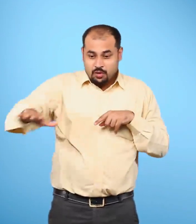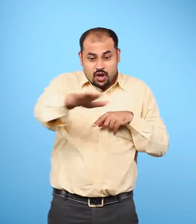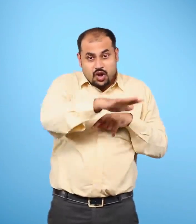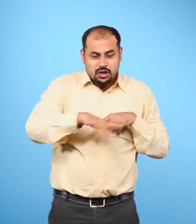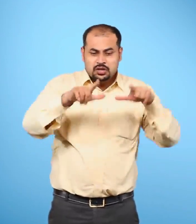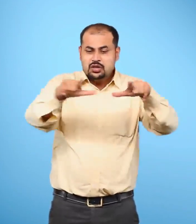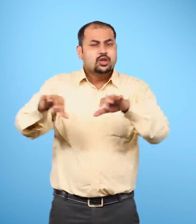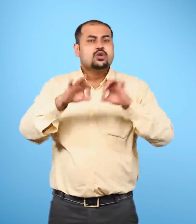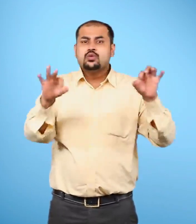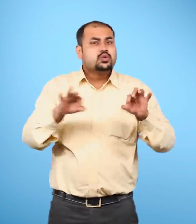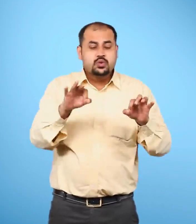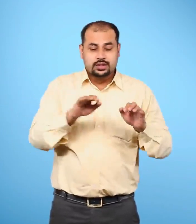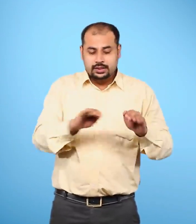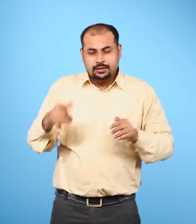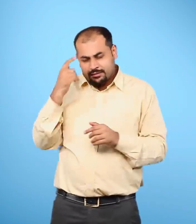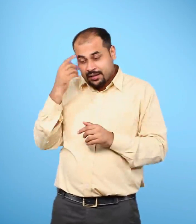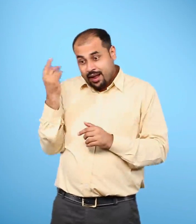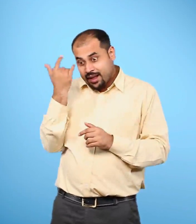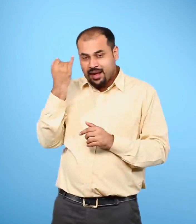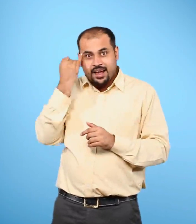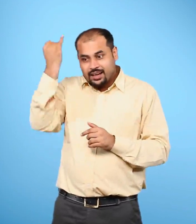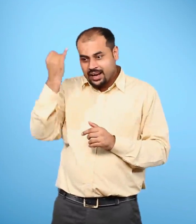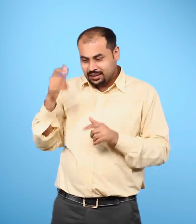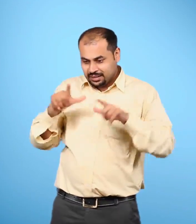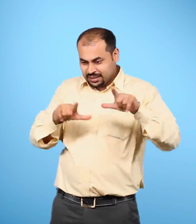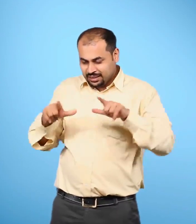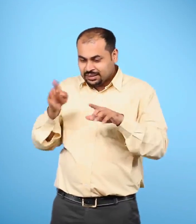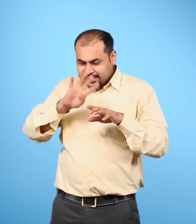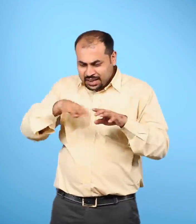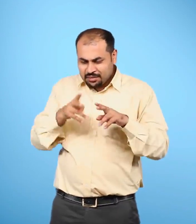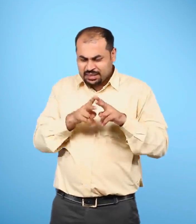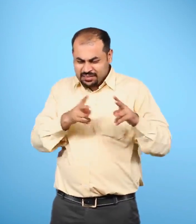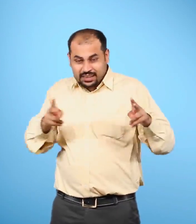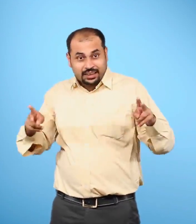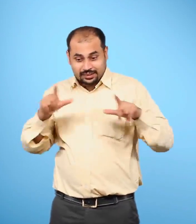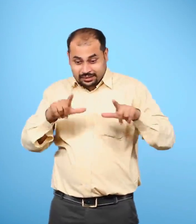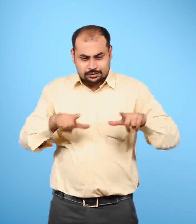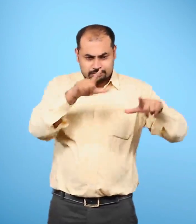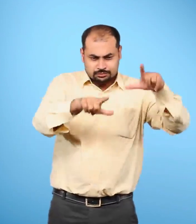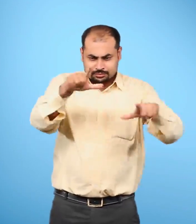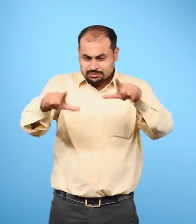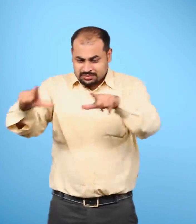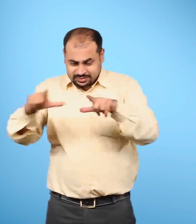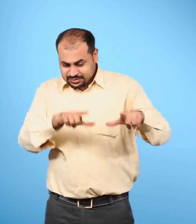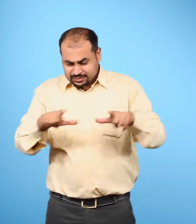that do not tile, even though their area remains the same as that of the square from which they are made.